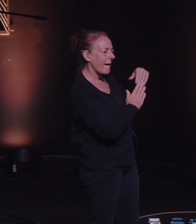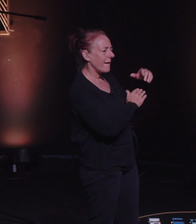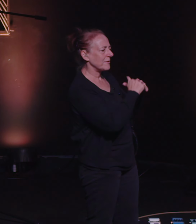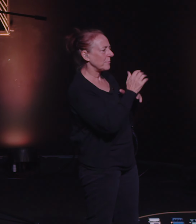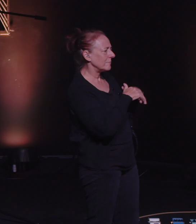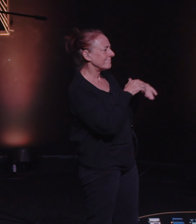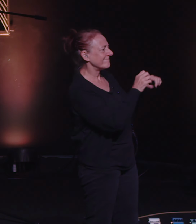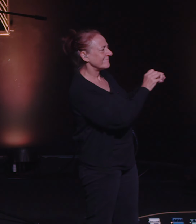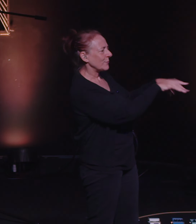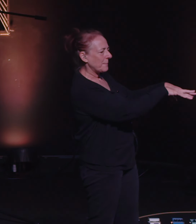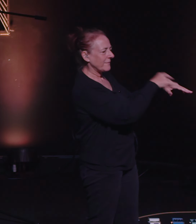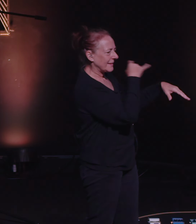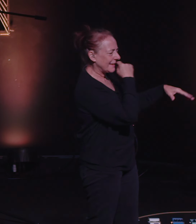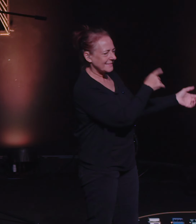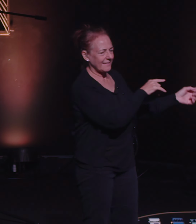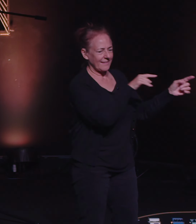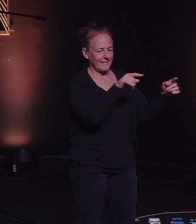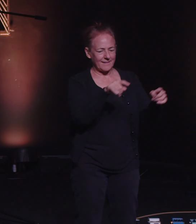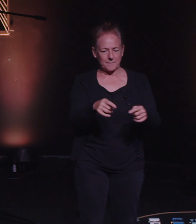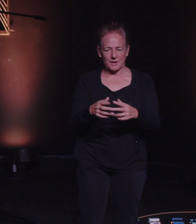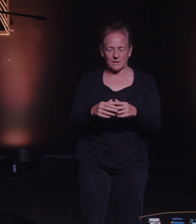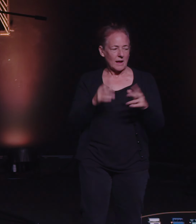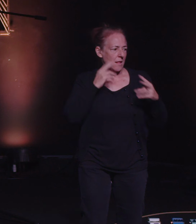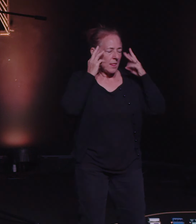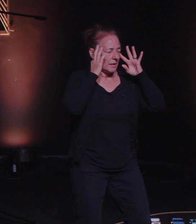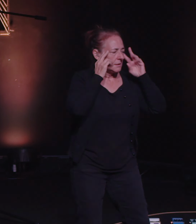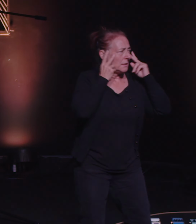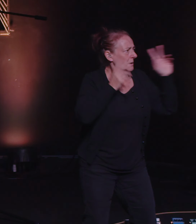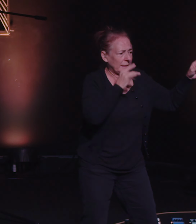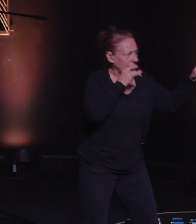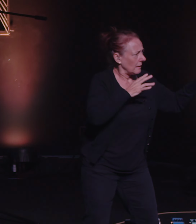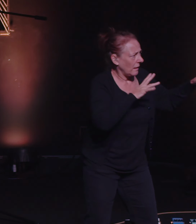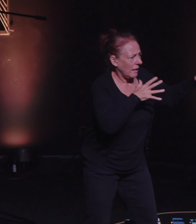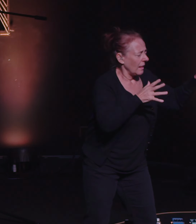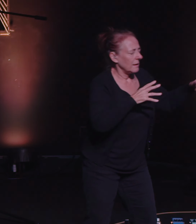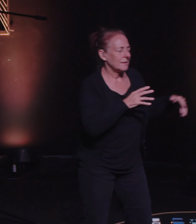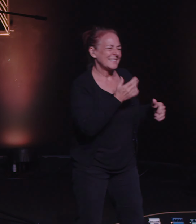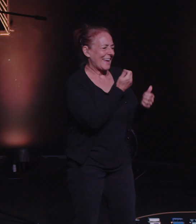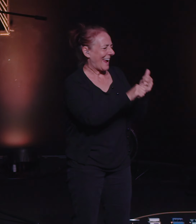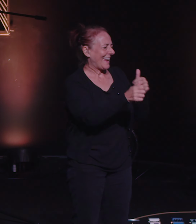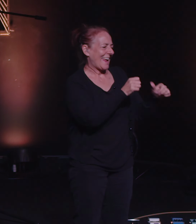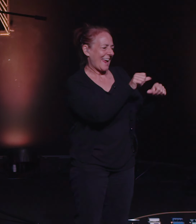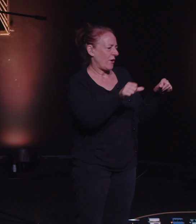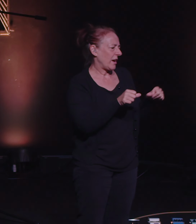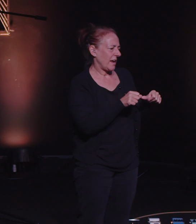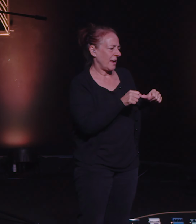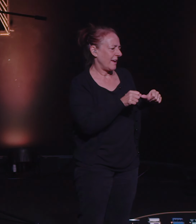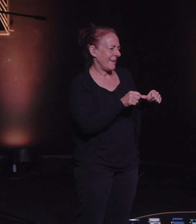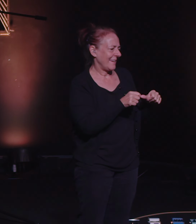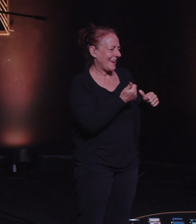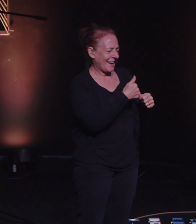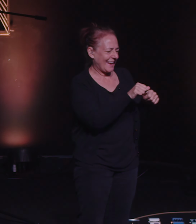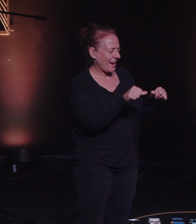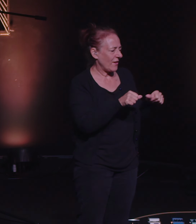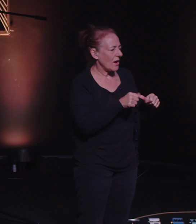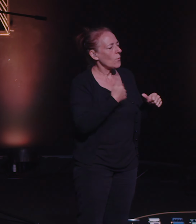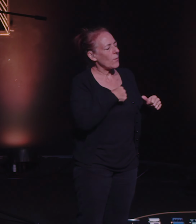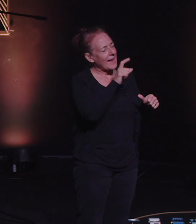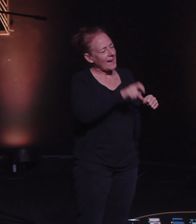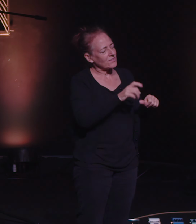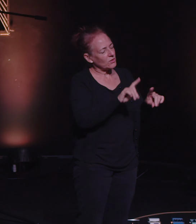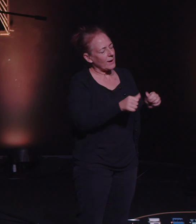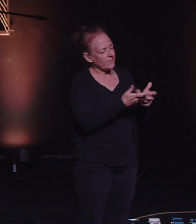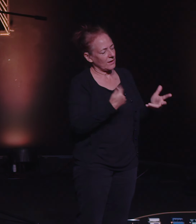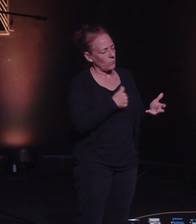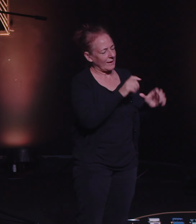in and worshiping, because what we have to understand, the mindset, and this is for every area that you serve in, the mindset is we are going to do